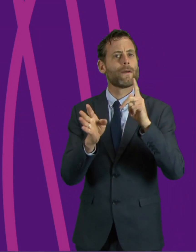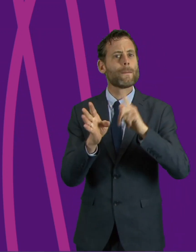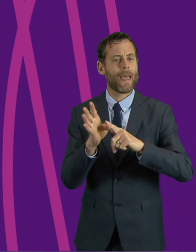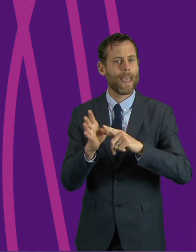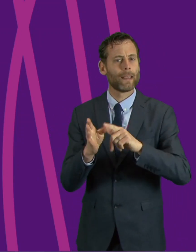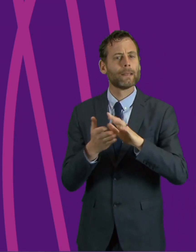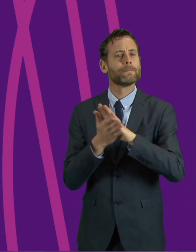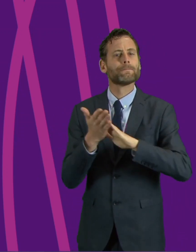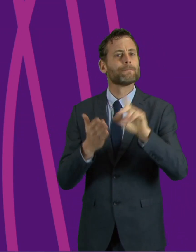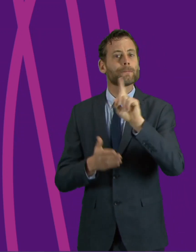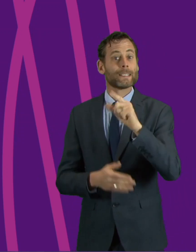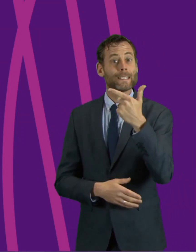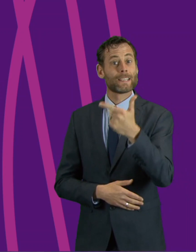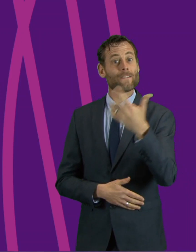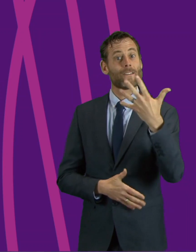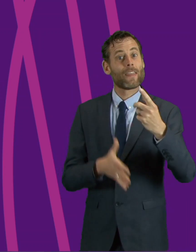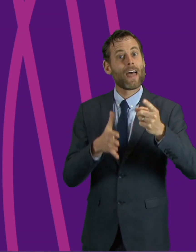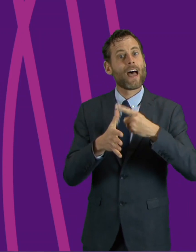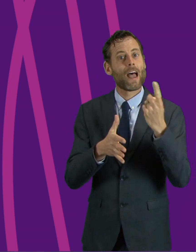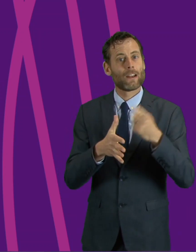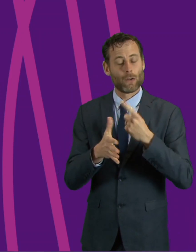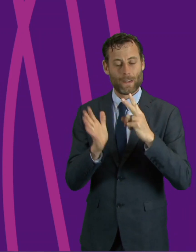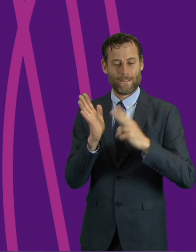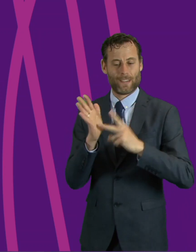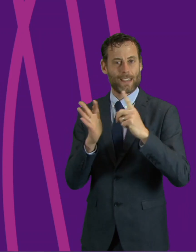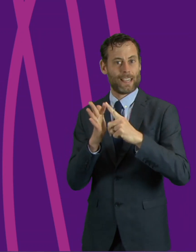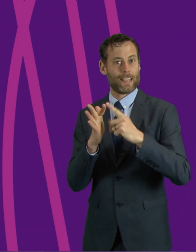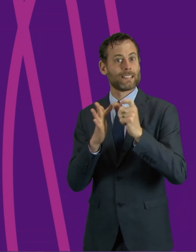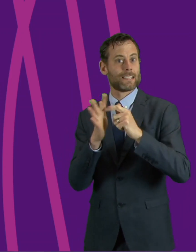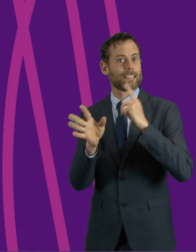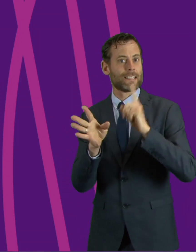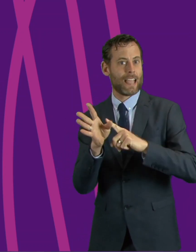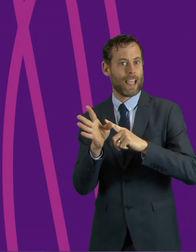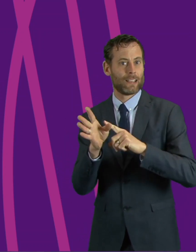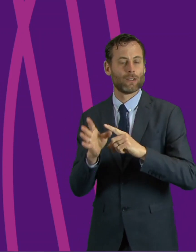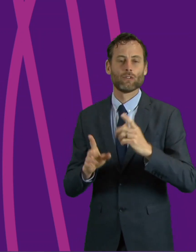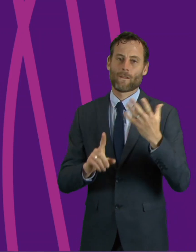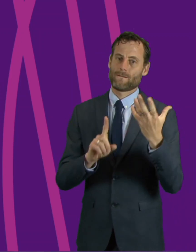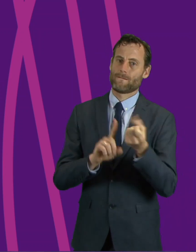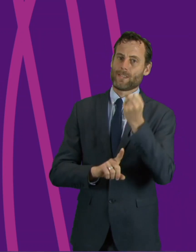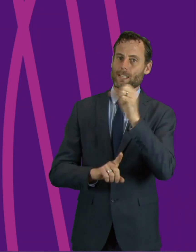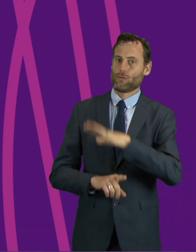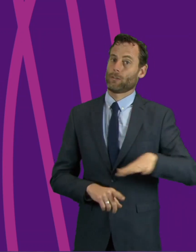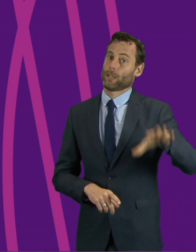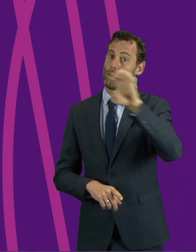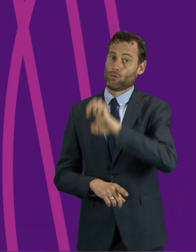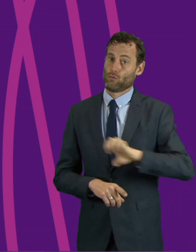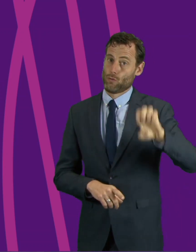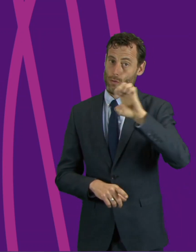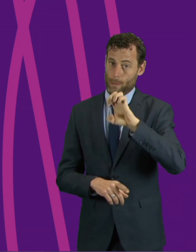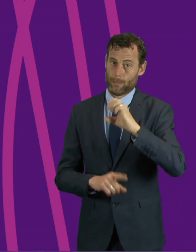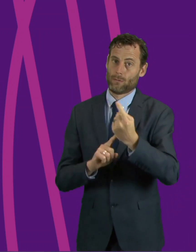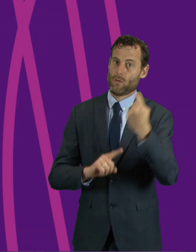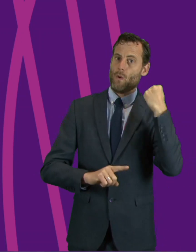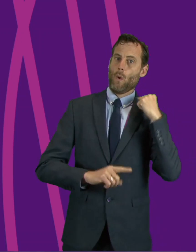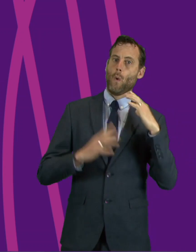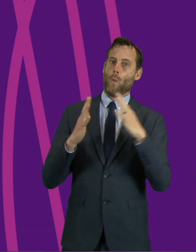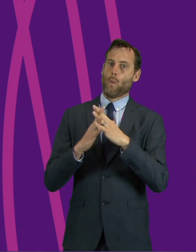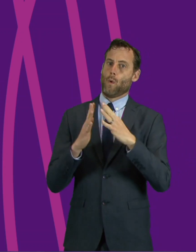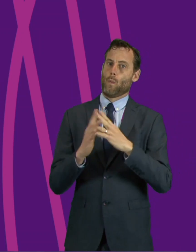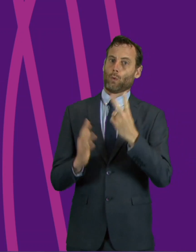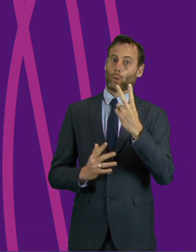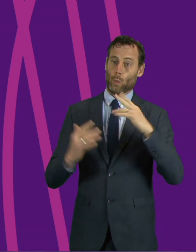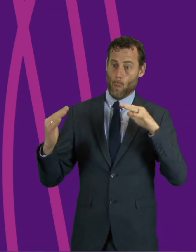marks the 75th anniversary of VE Day, Victory in Europe, which saw the end of fighting in Europe in the Second World